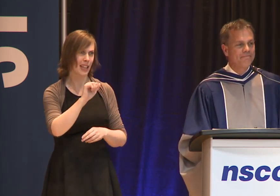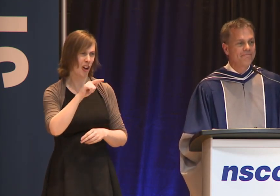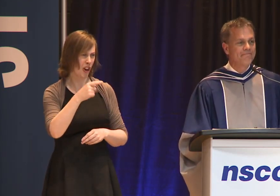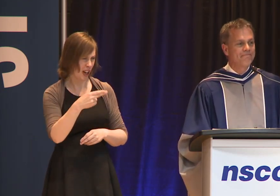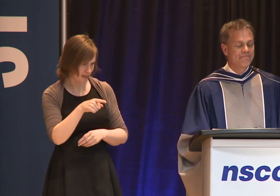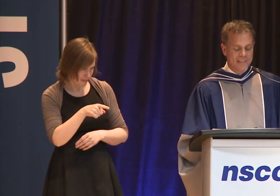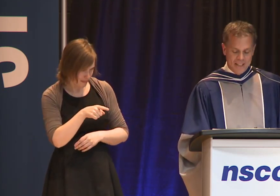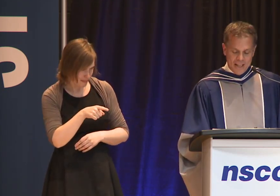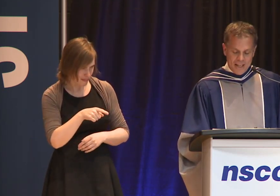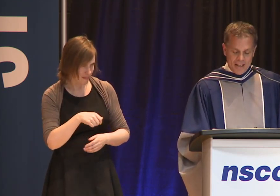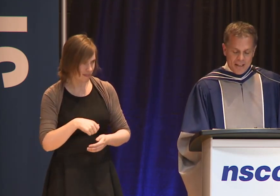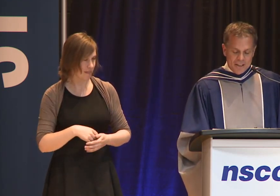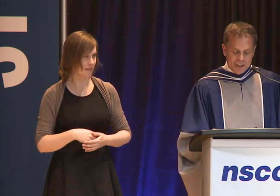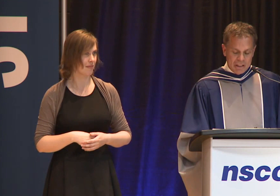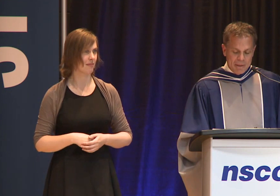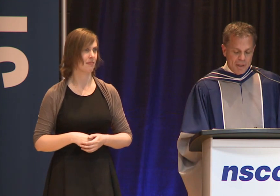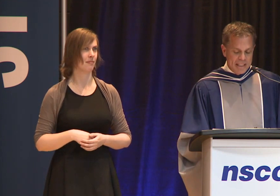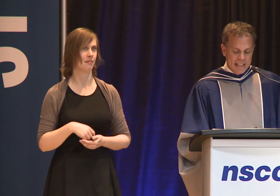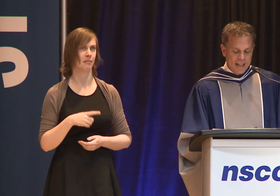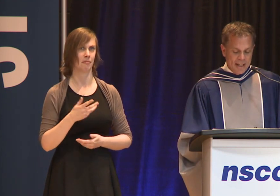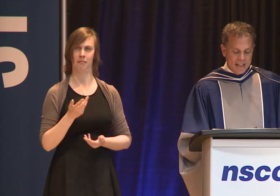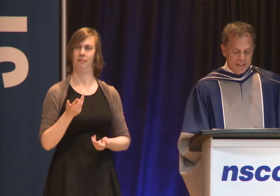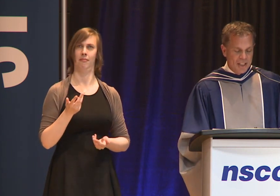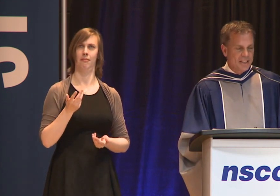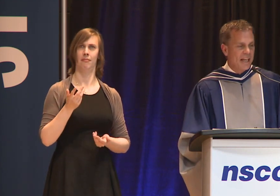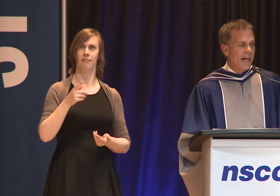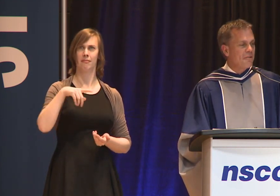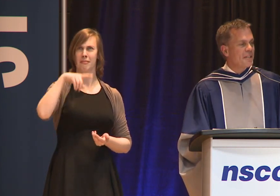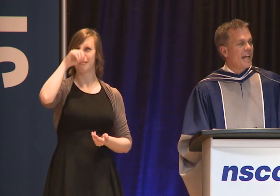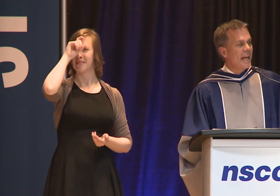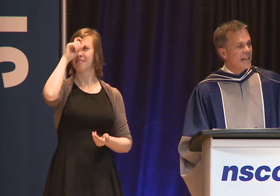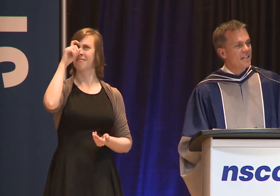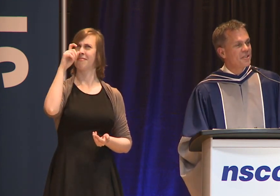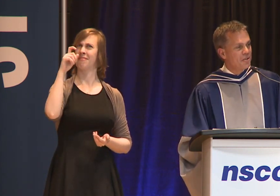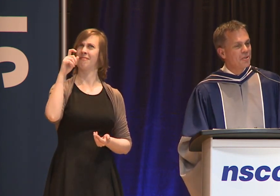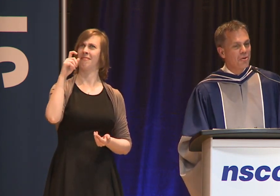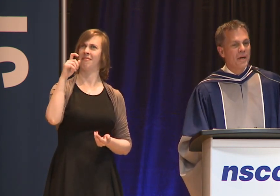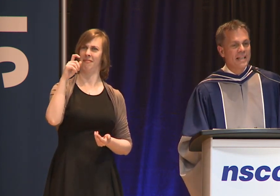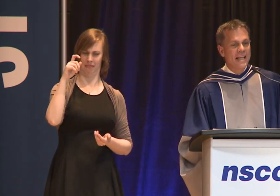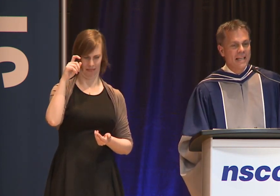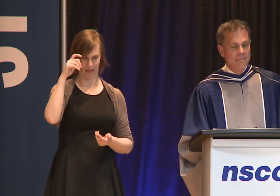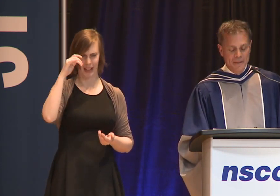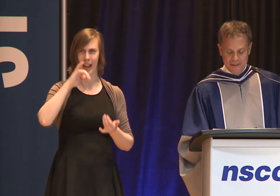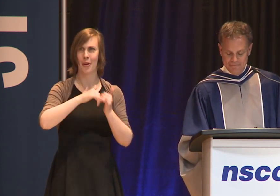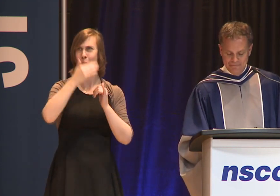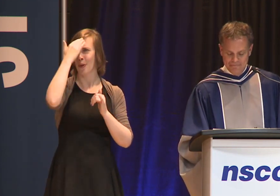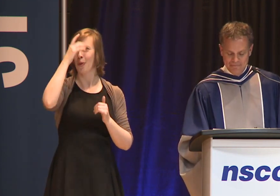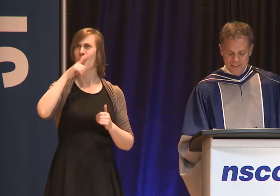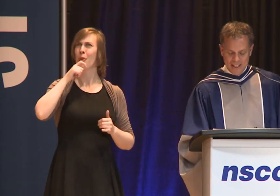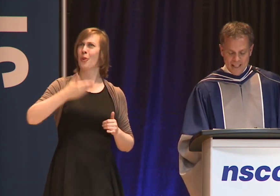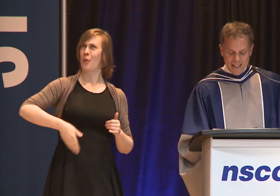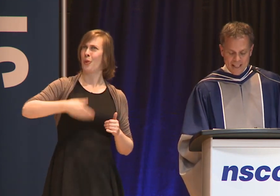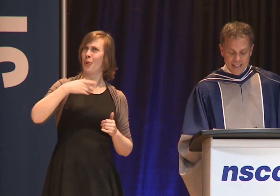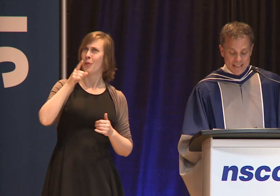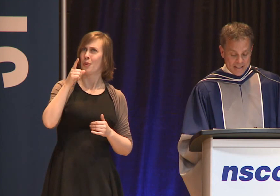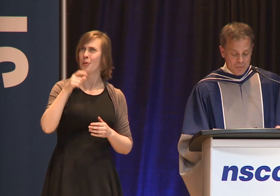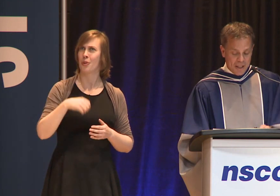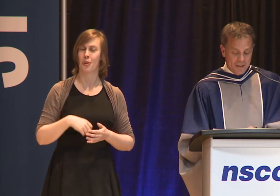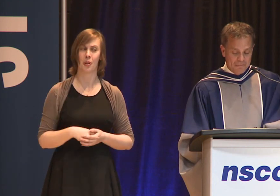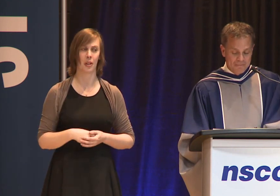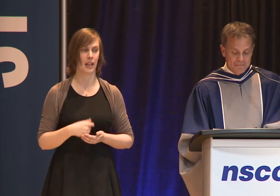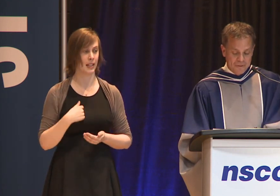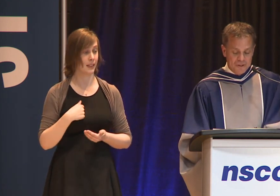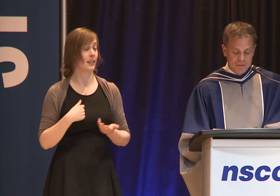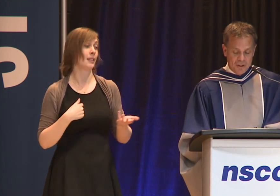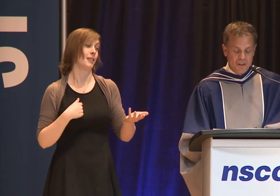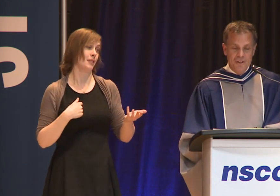it? She looked at me right in the eye and she said, how in the heck do you know my name? And I said,